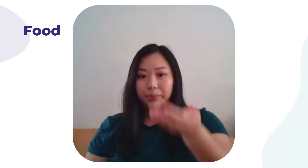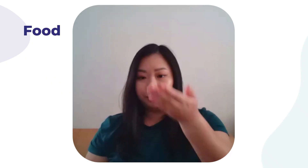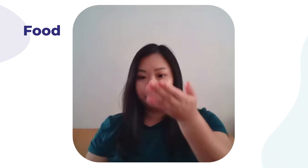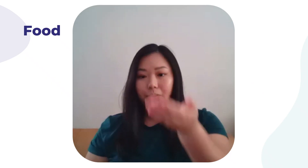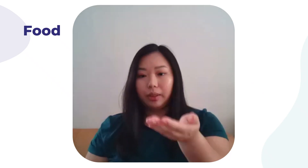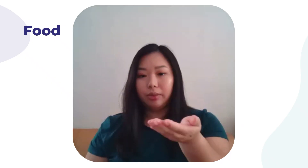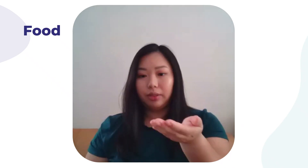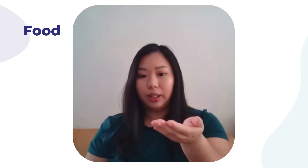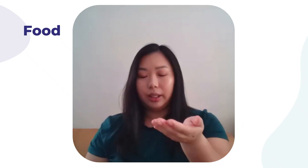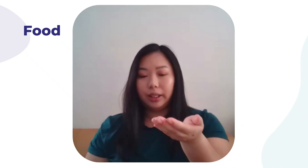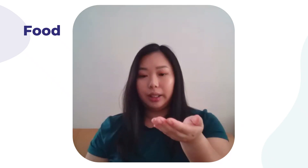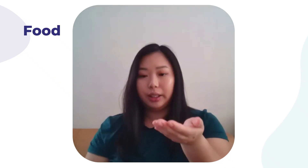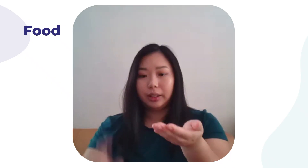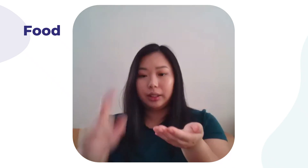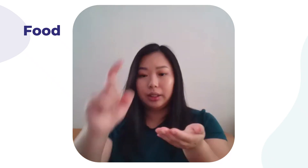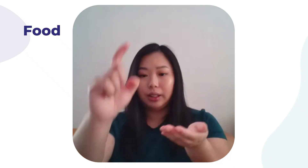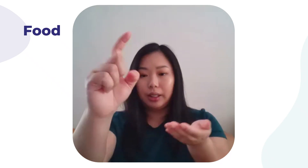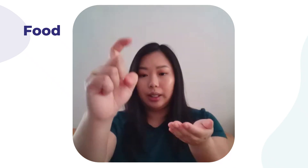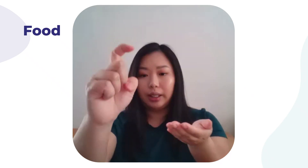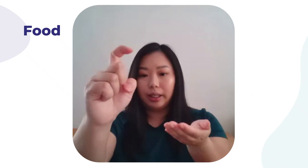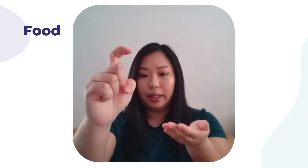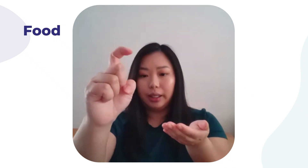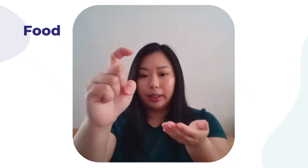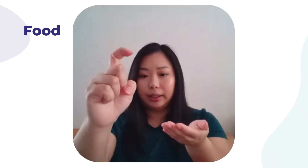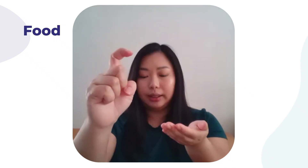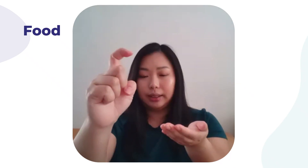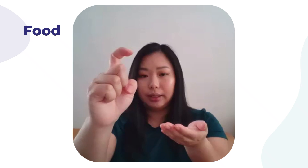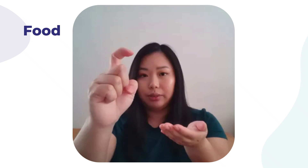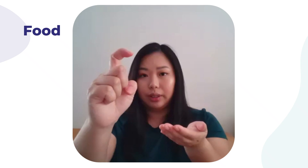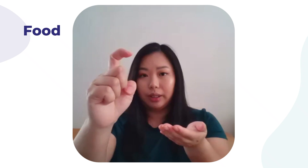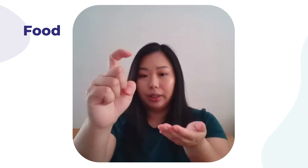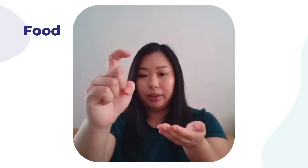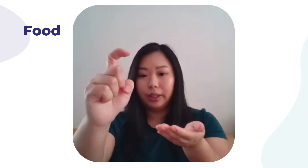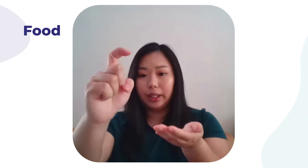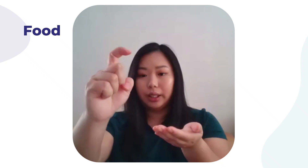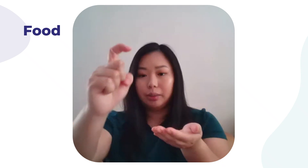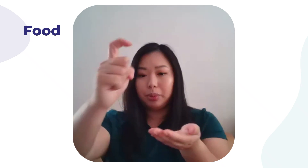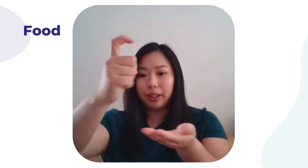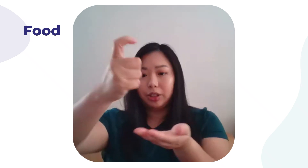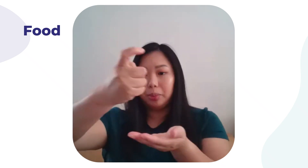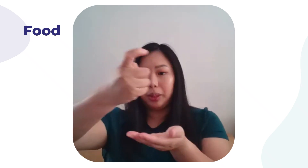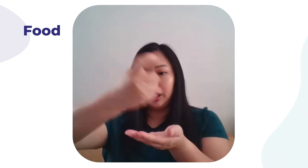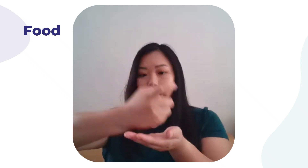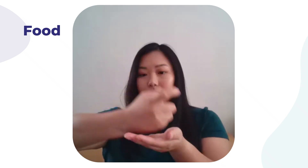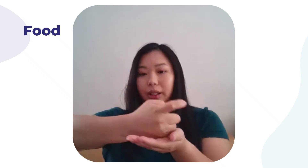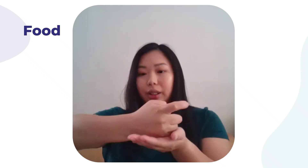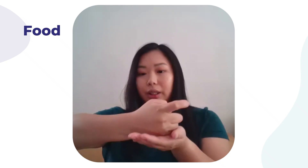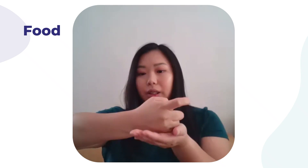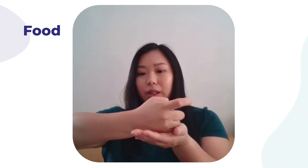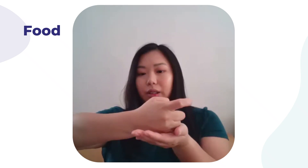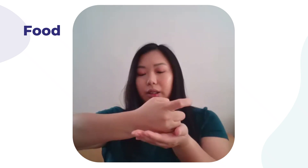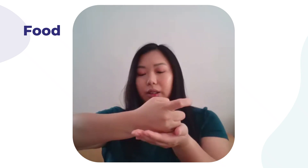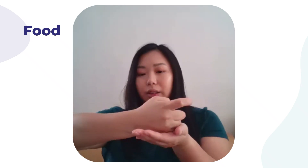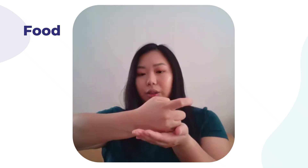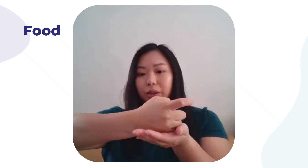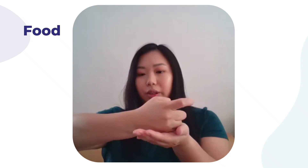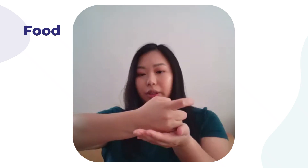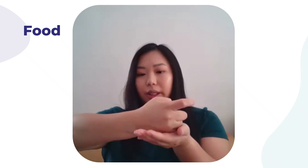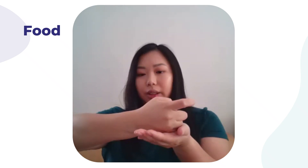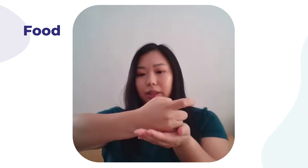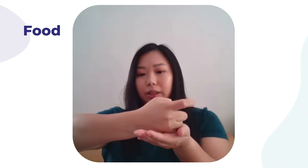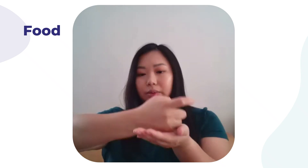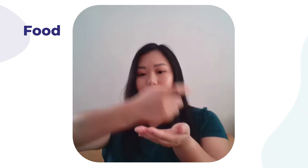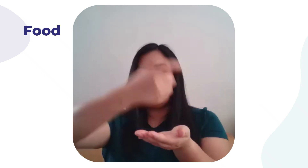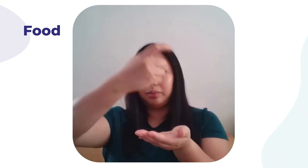Cup, flat hand, X with the other hand, and place your pinky on your